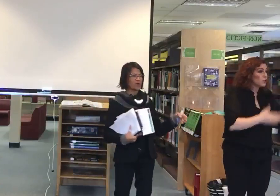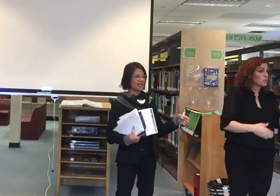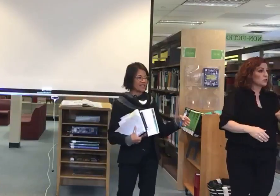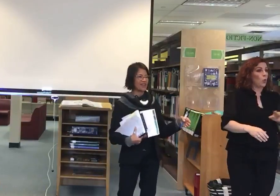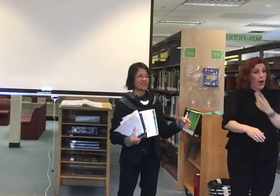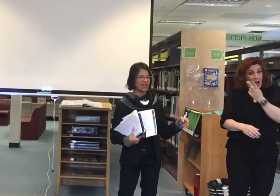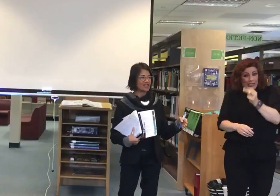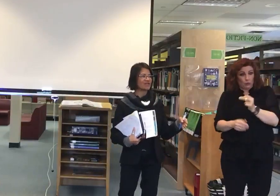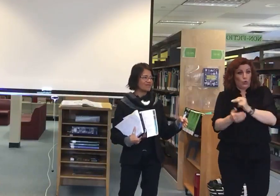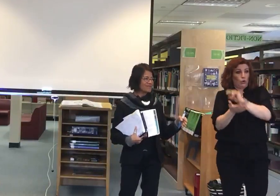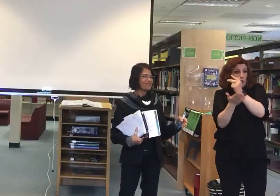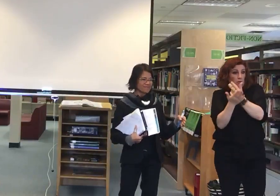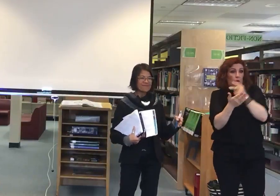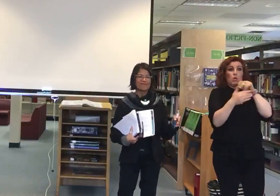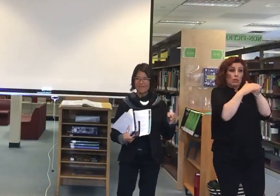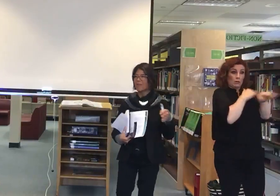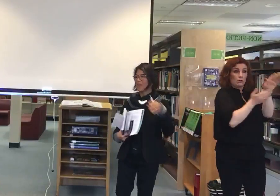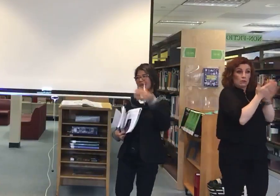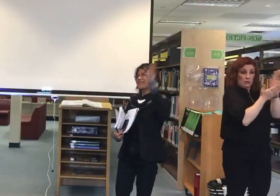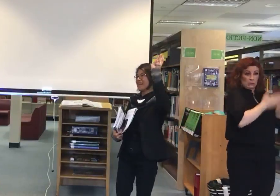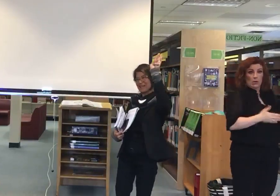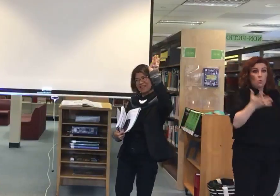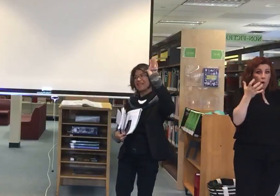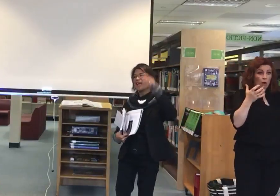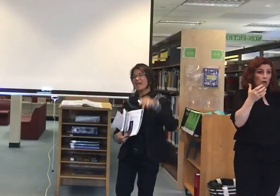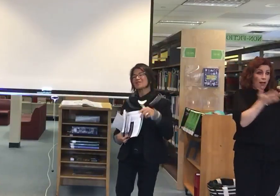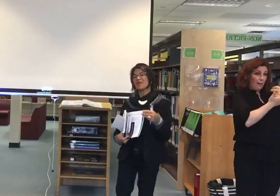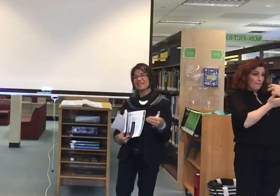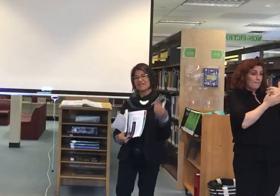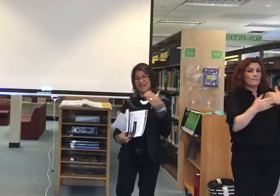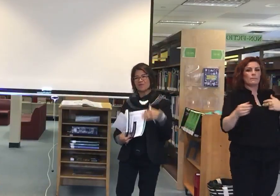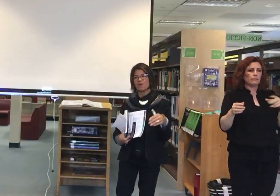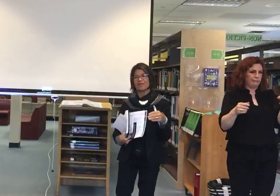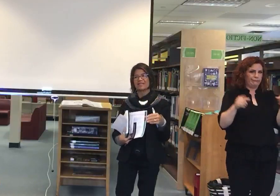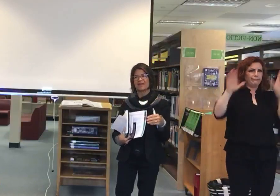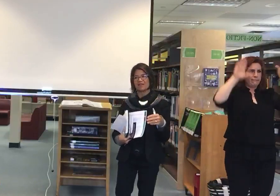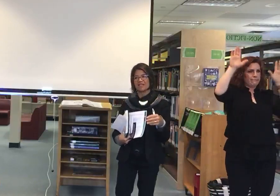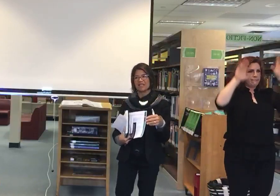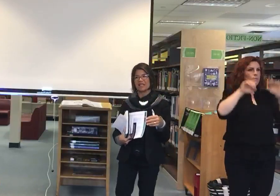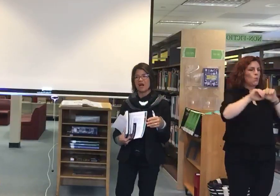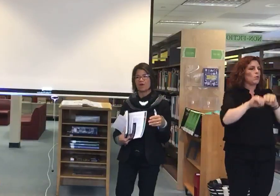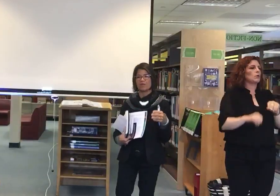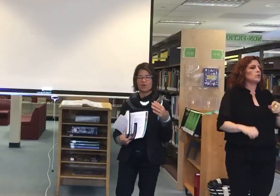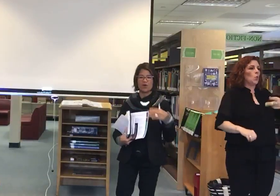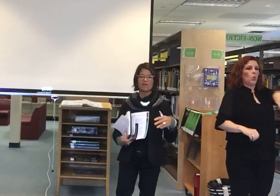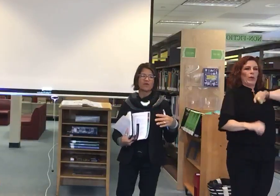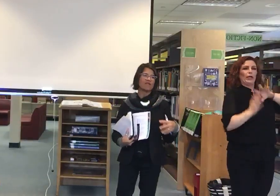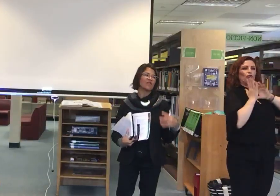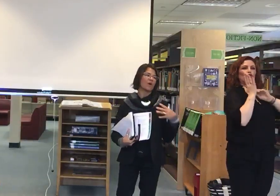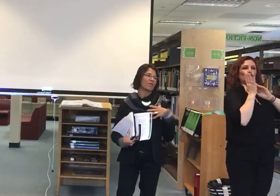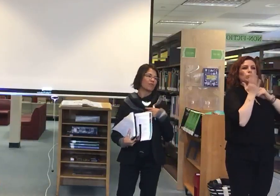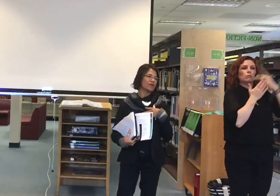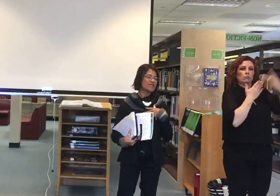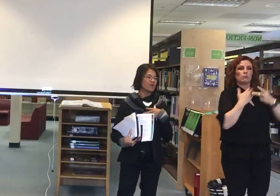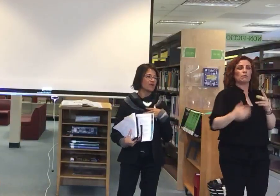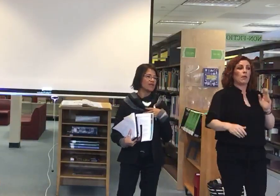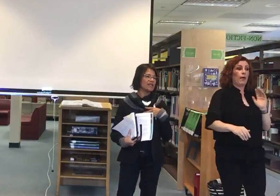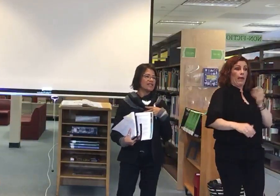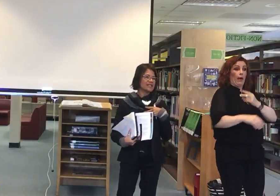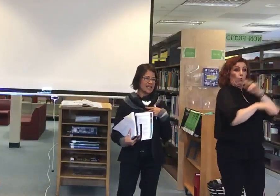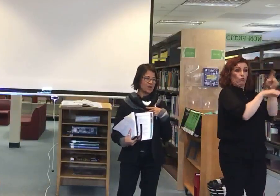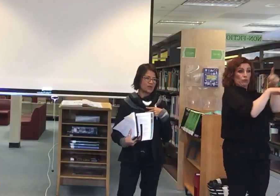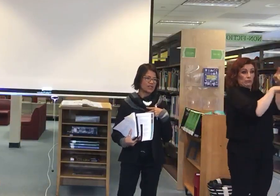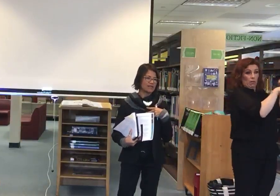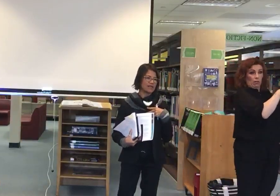into post-secondary education? Exactly. And so that's what we discovered in our program. So even though our